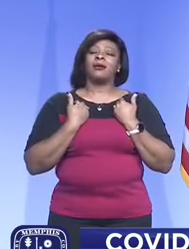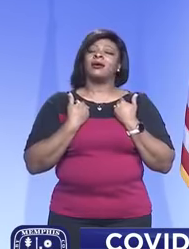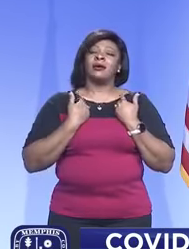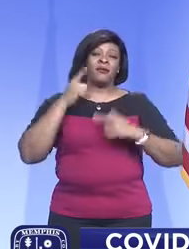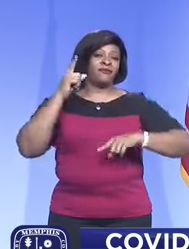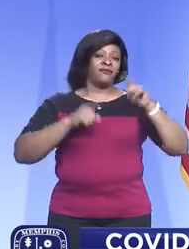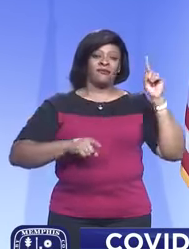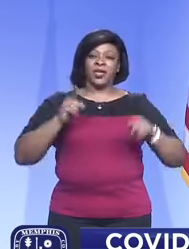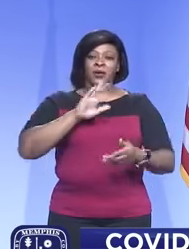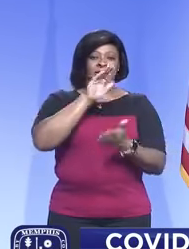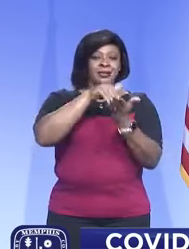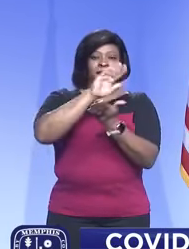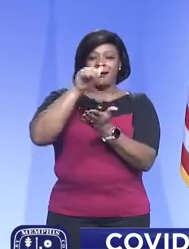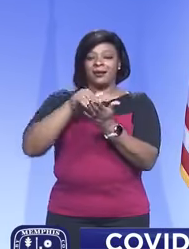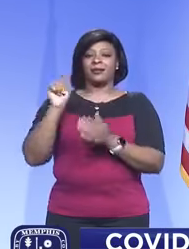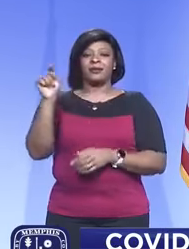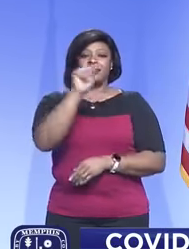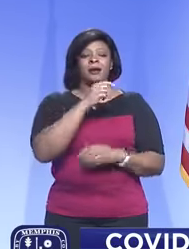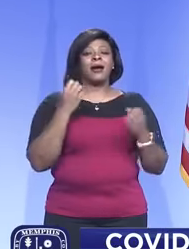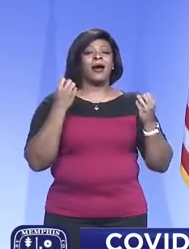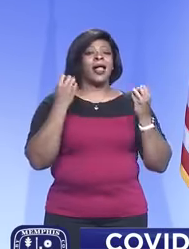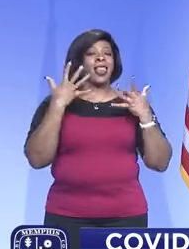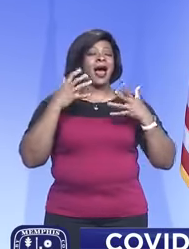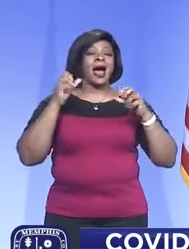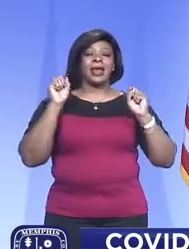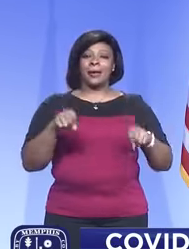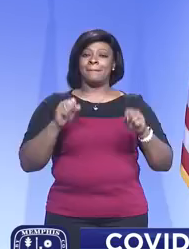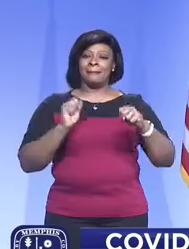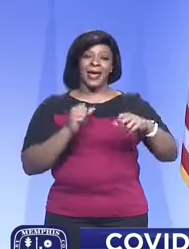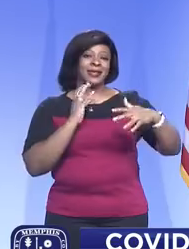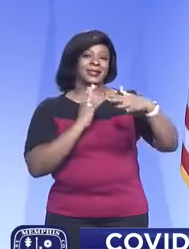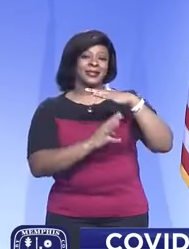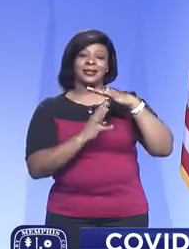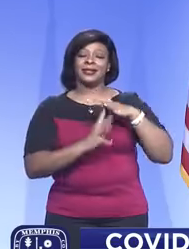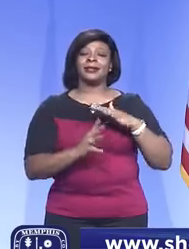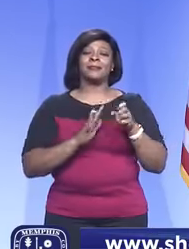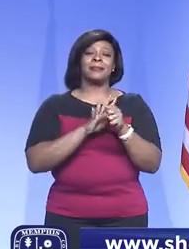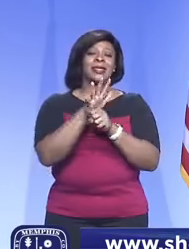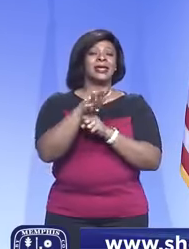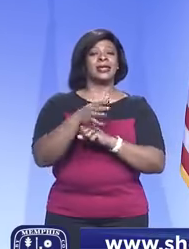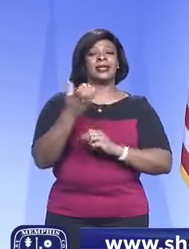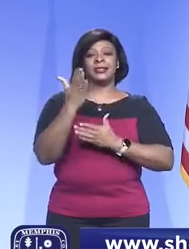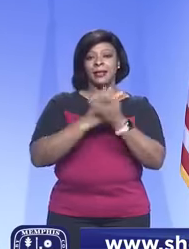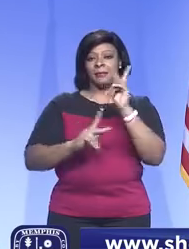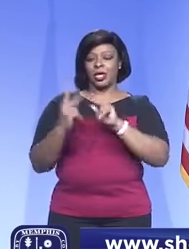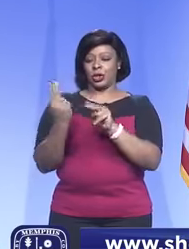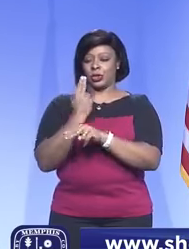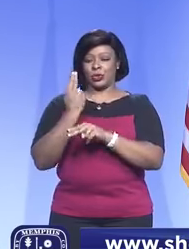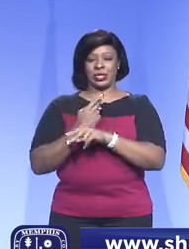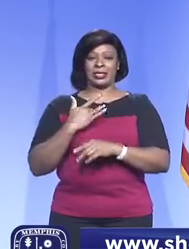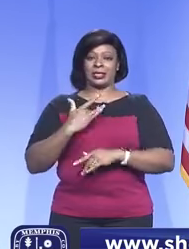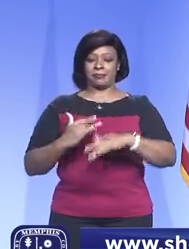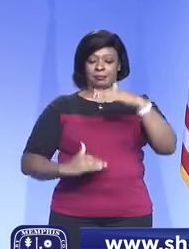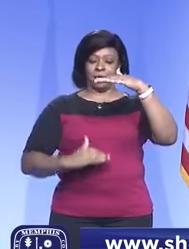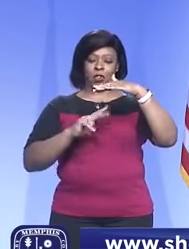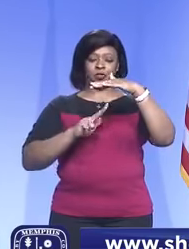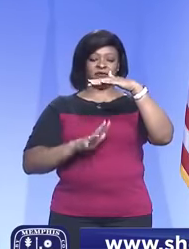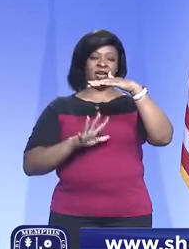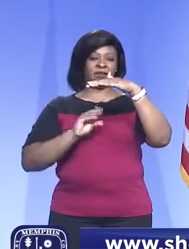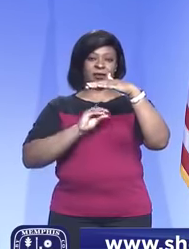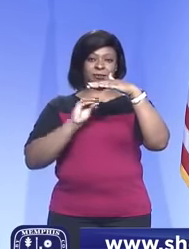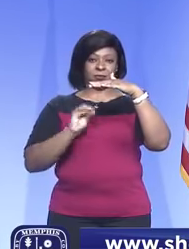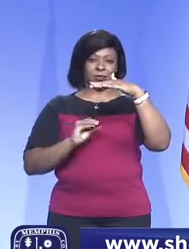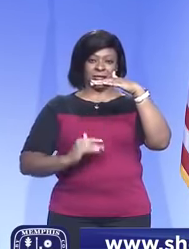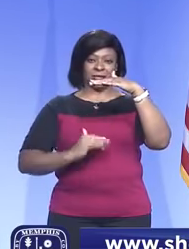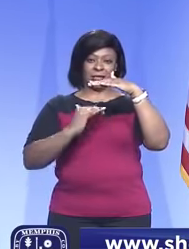various sites, a lot of capacity. In some places, utilization is 35 to 50%,